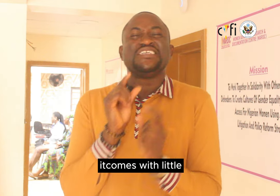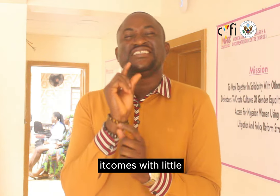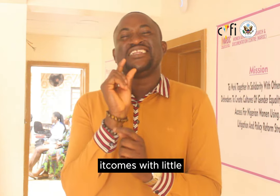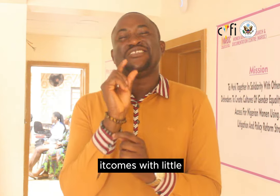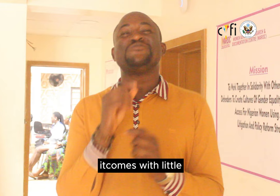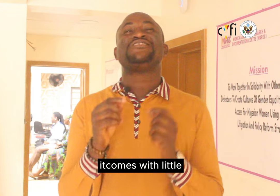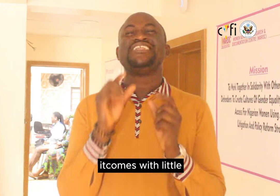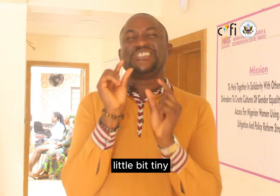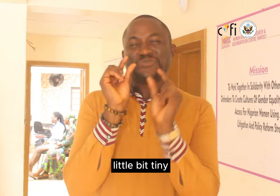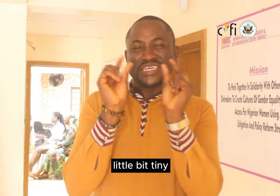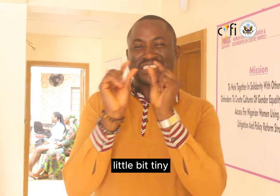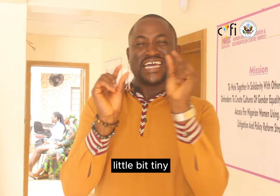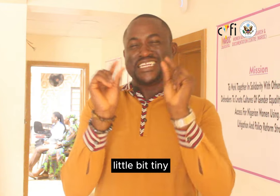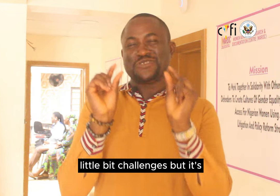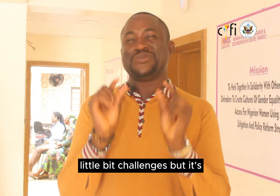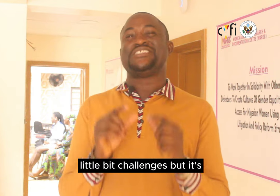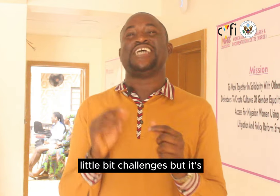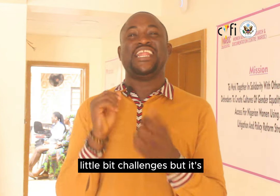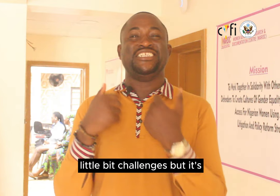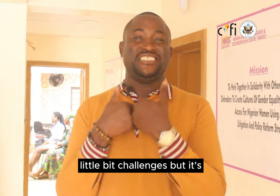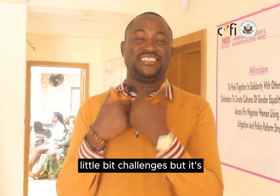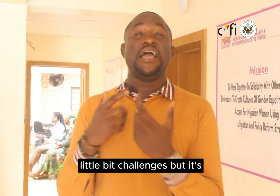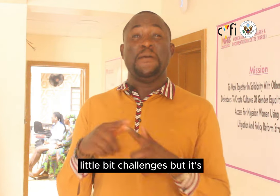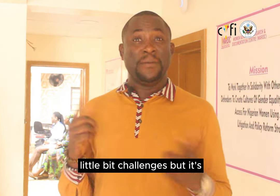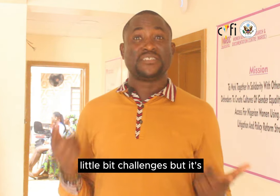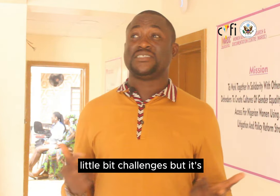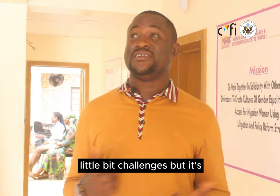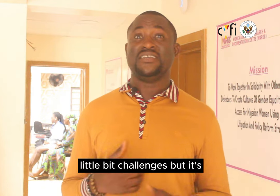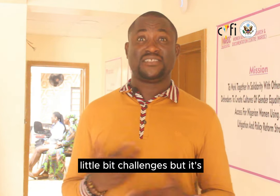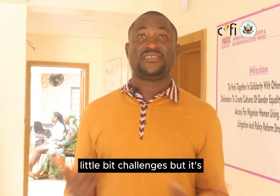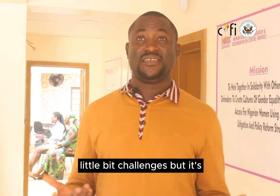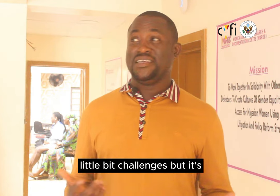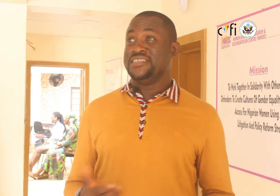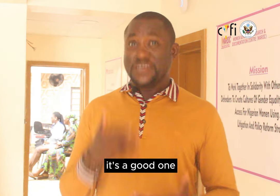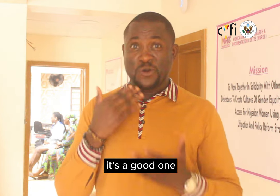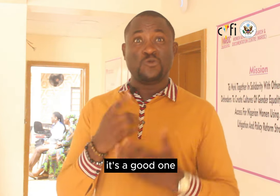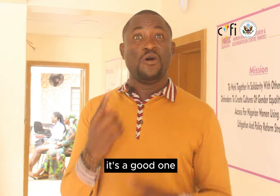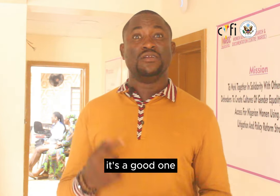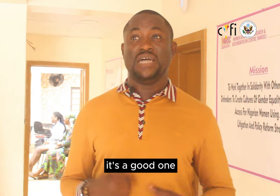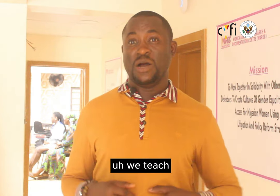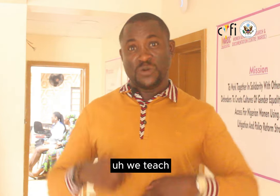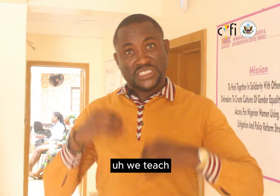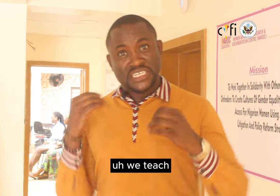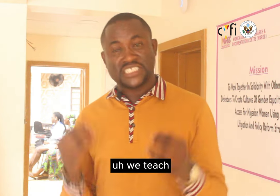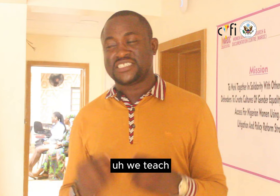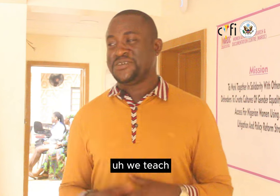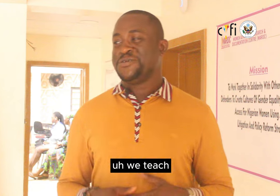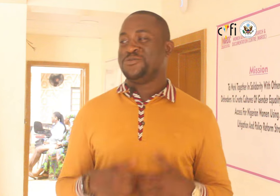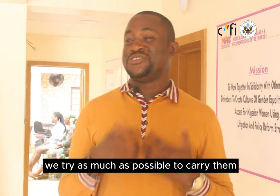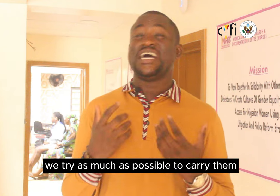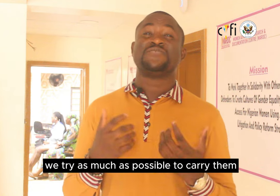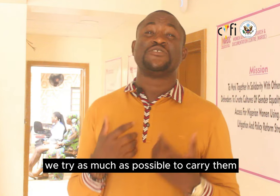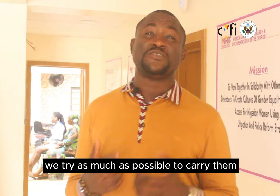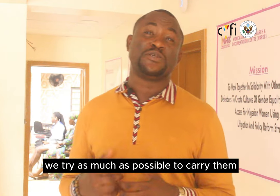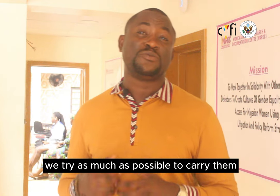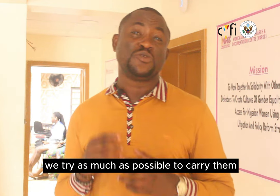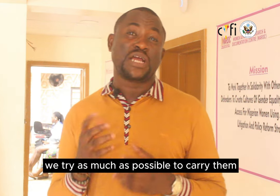its tiny little bit challenges, but it's a good one. We teach, we try as much as possible to carry